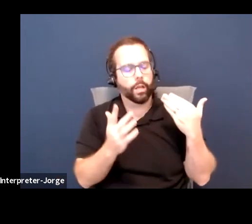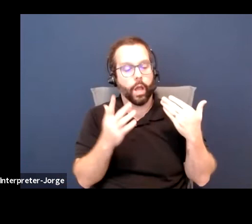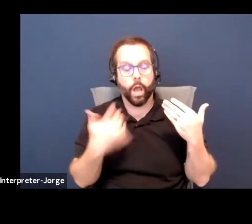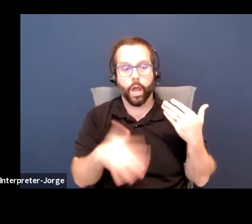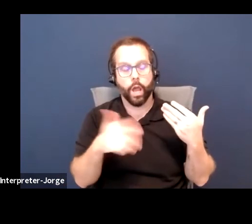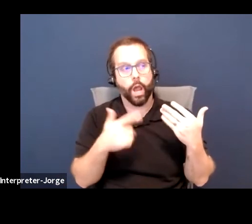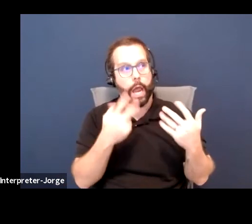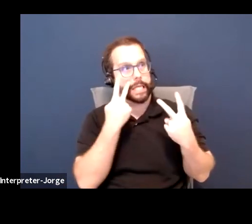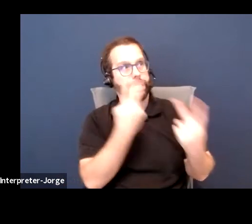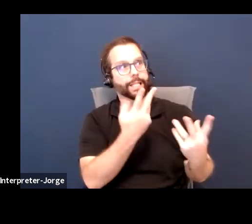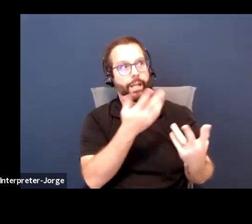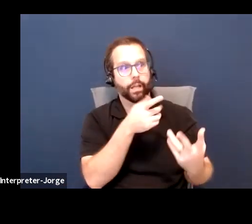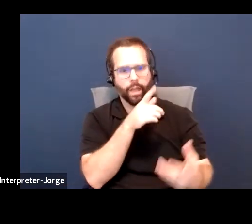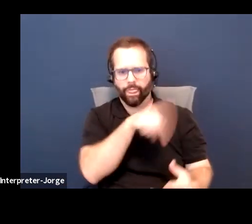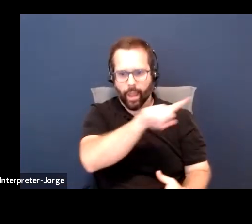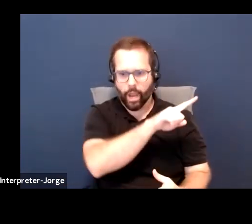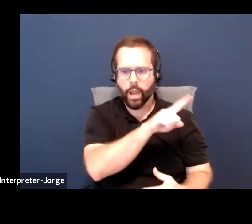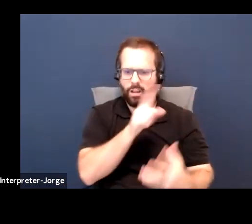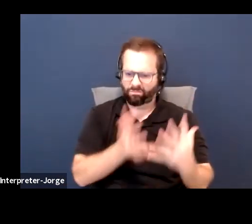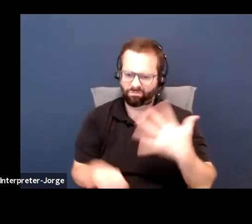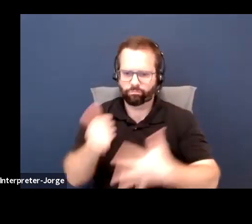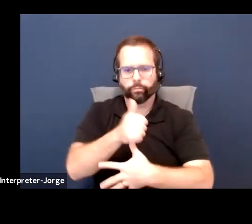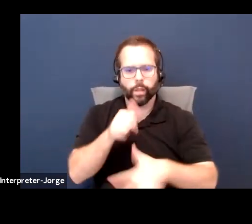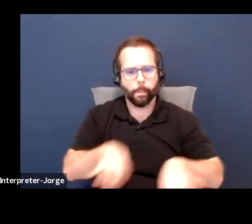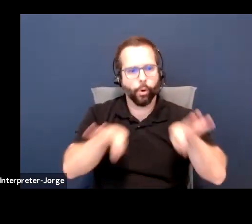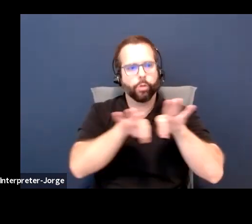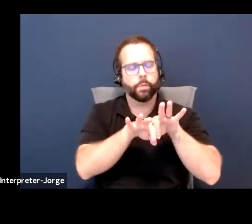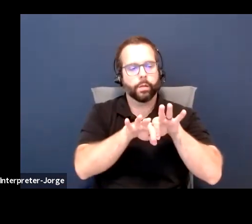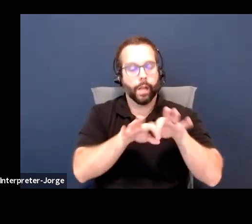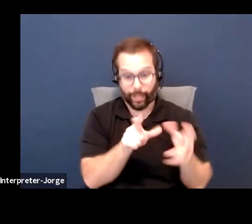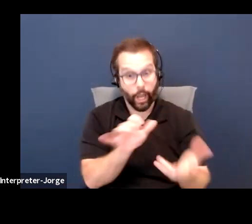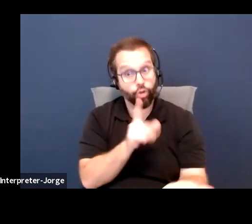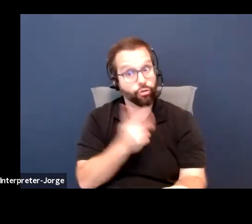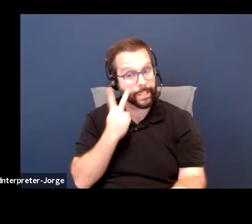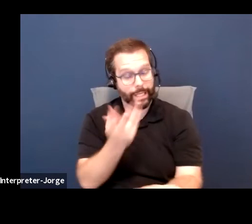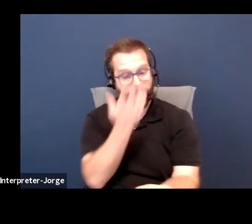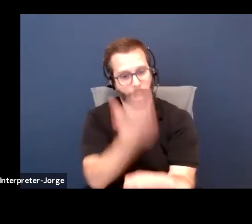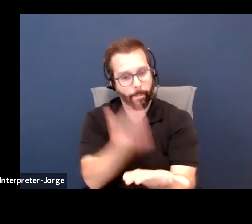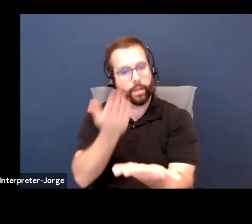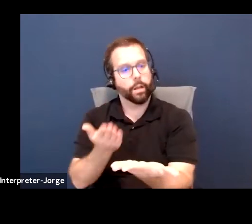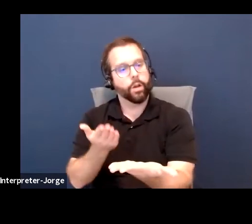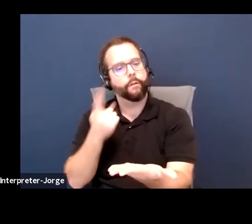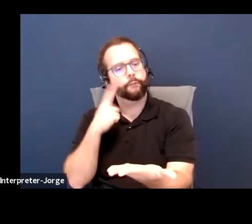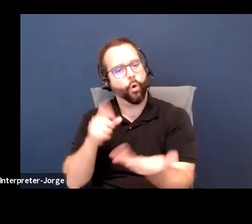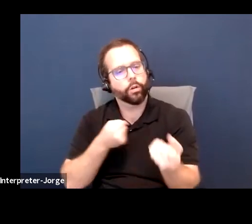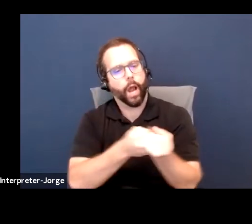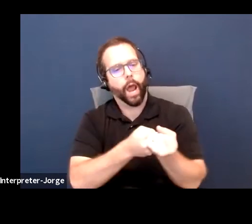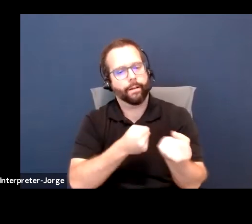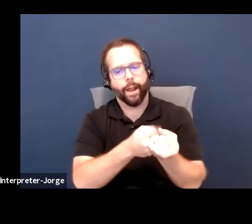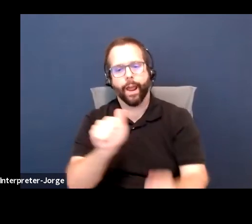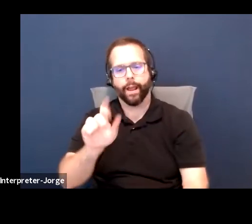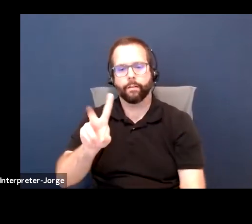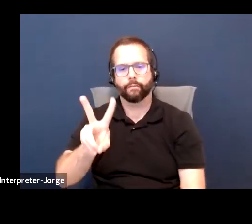and a testament to the advocacy of the disability community's advocacy that the